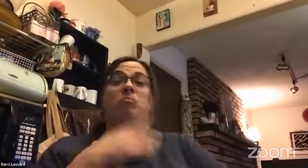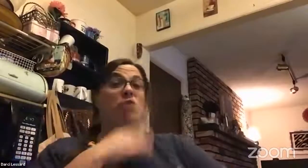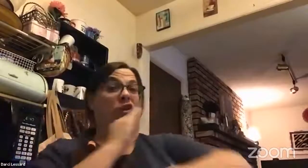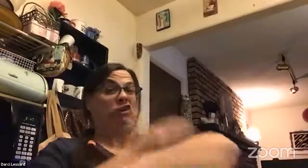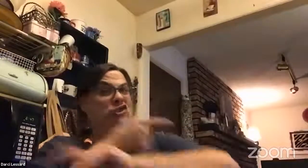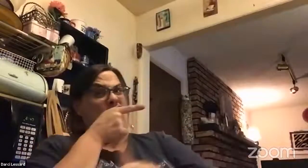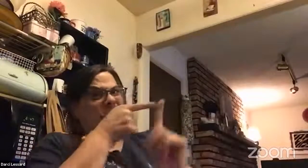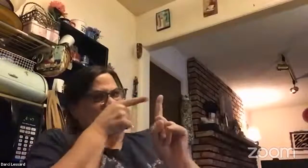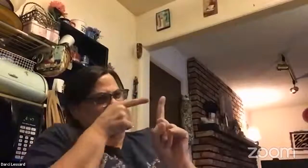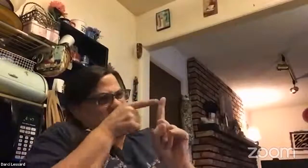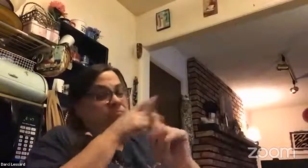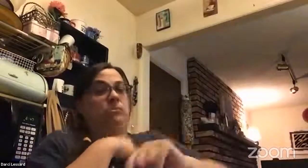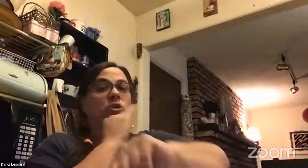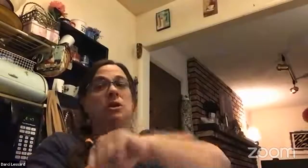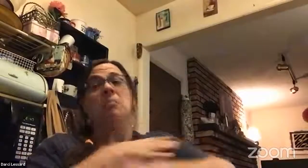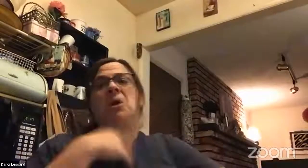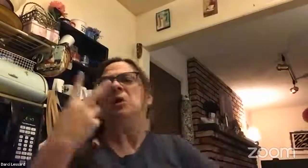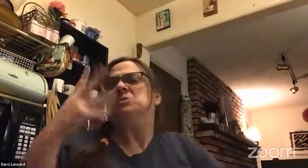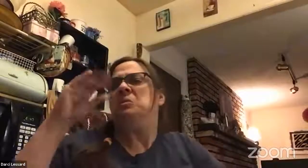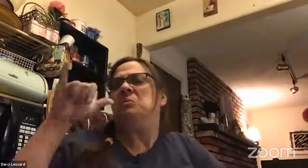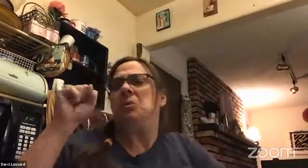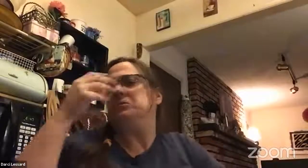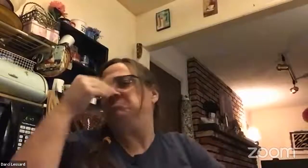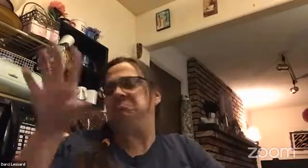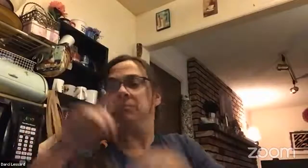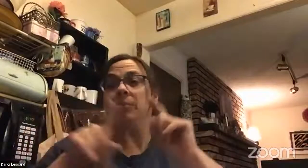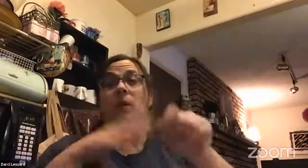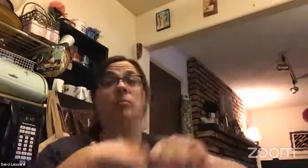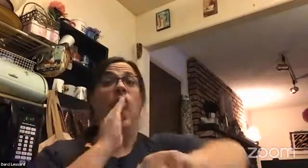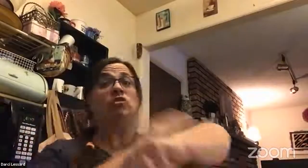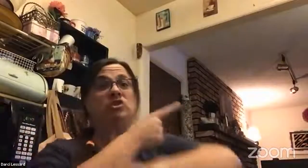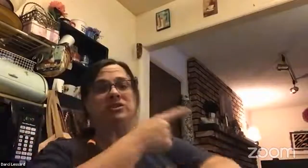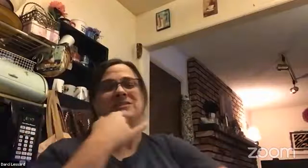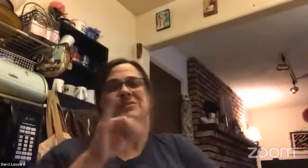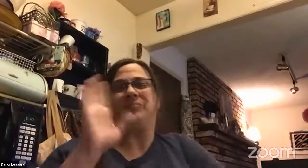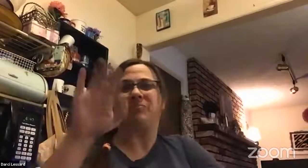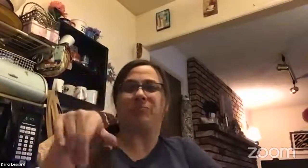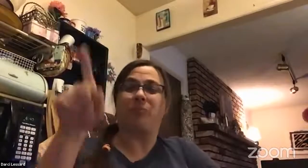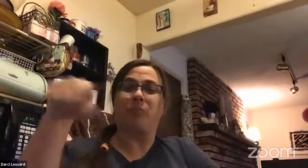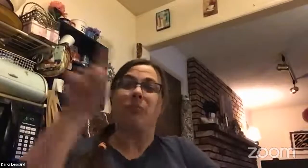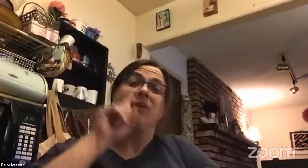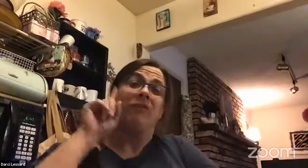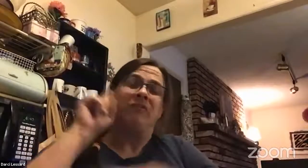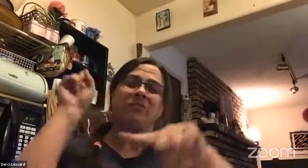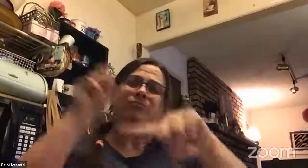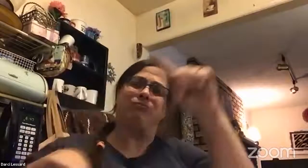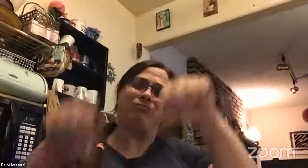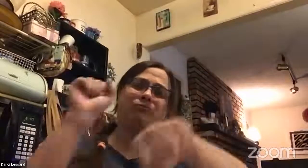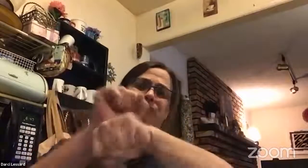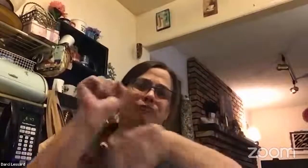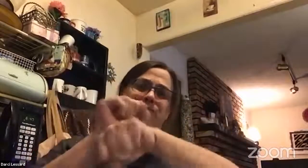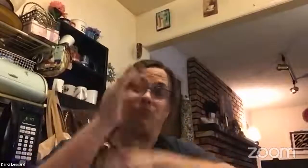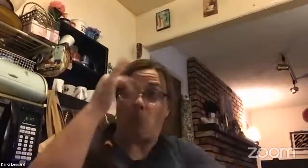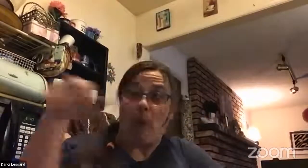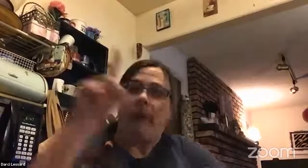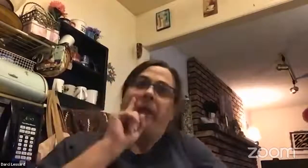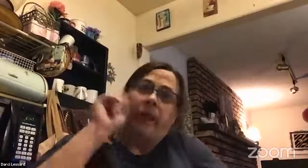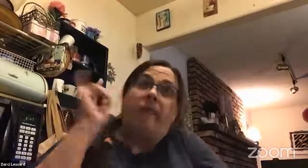deafness. Probably when my daughter was 11, the two boys didn't really have an attitude towards our deafness, but my daughter